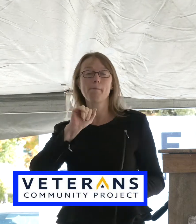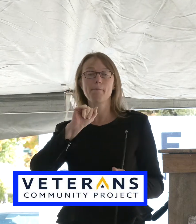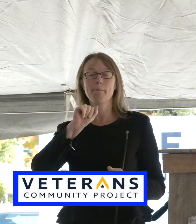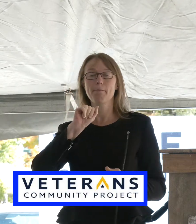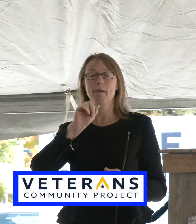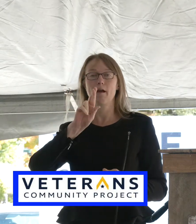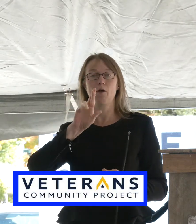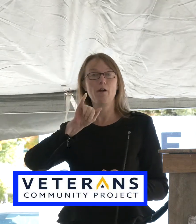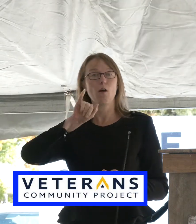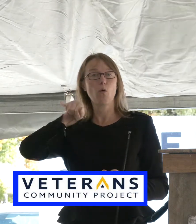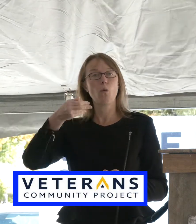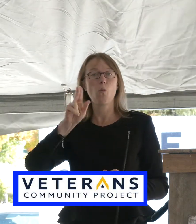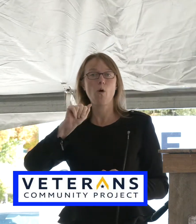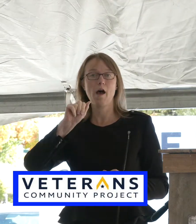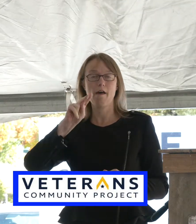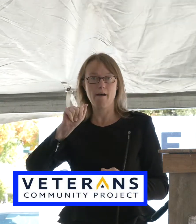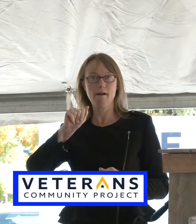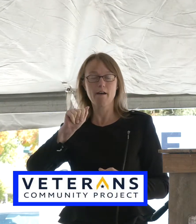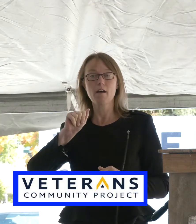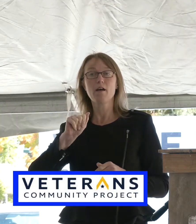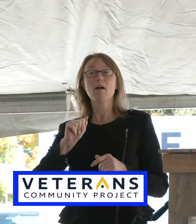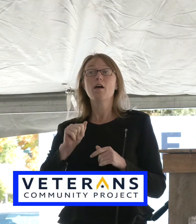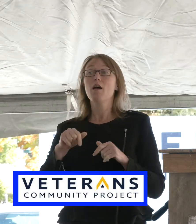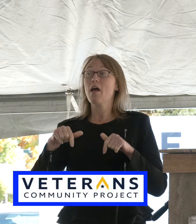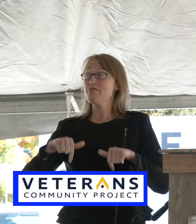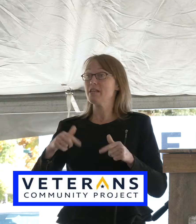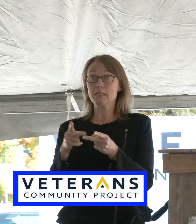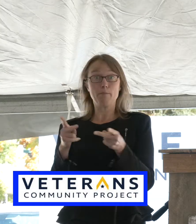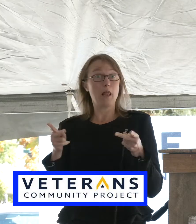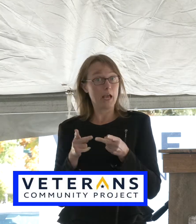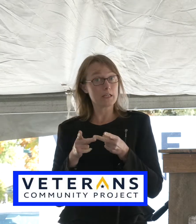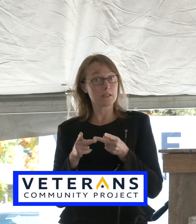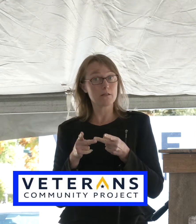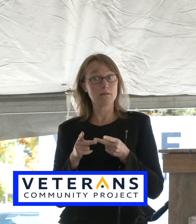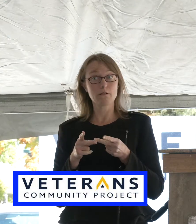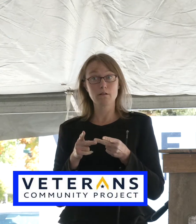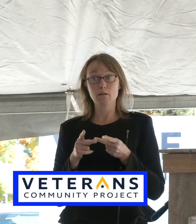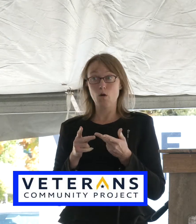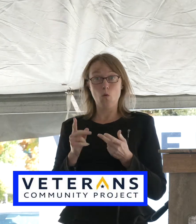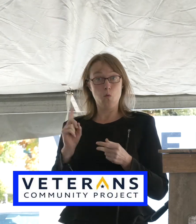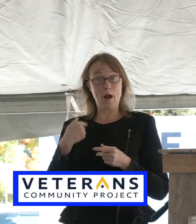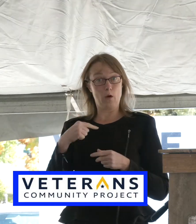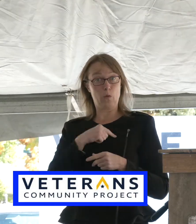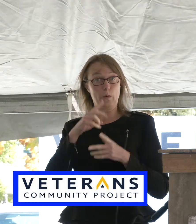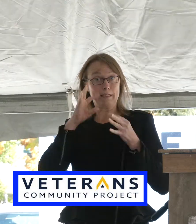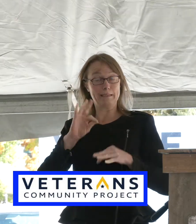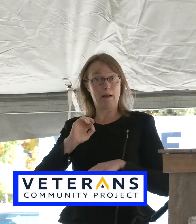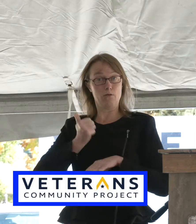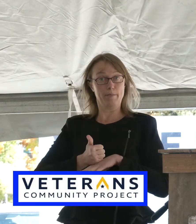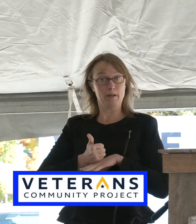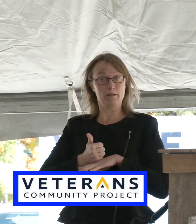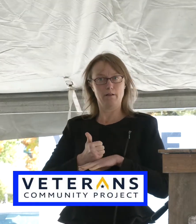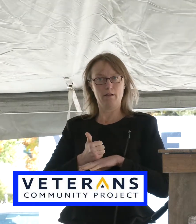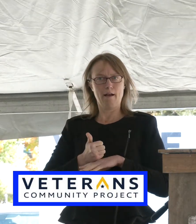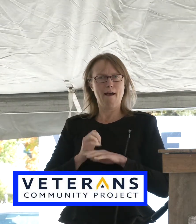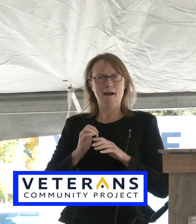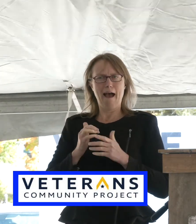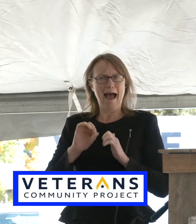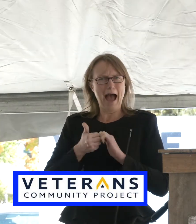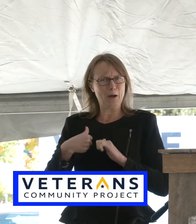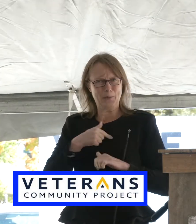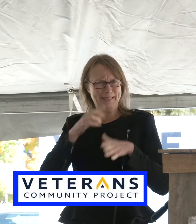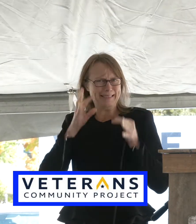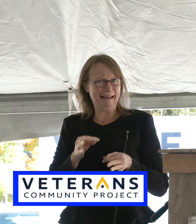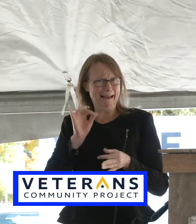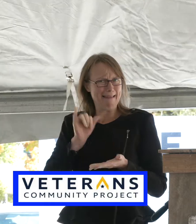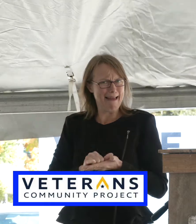fact, the area where we decided to build is largely grown out of a conversation that we had while sitting in the governor's office, where the governor said, you know,